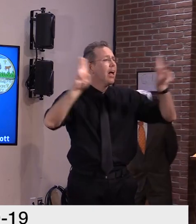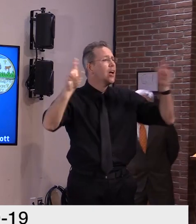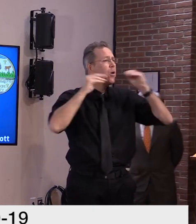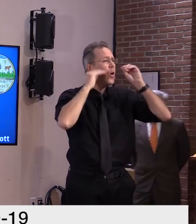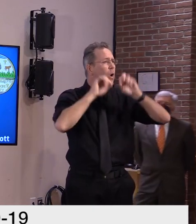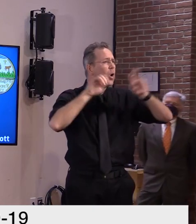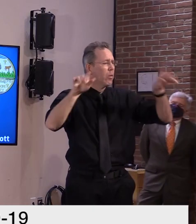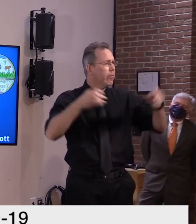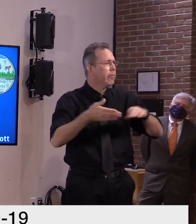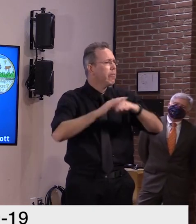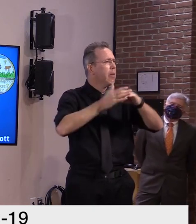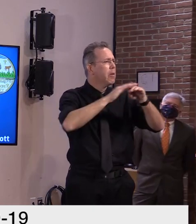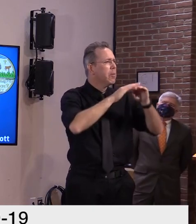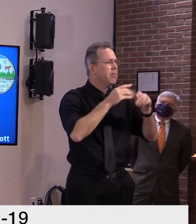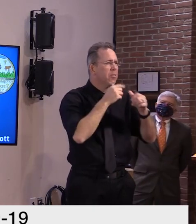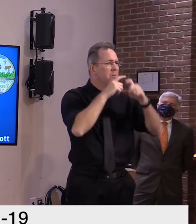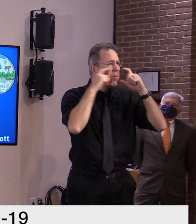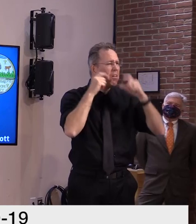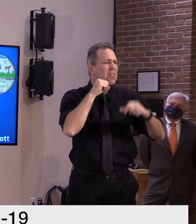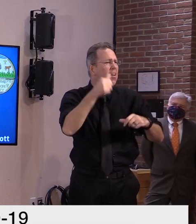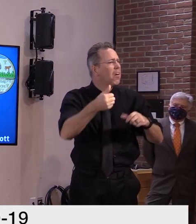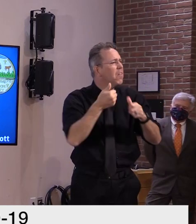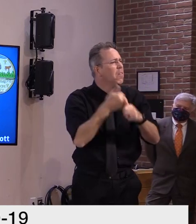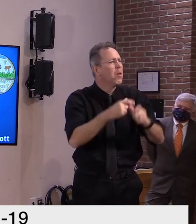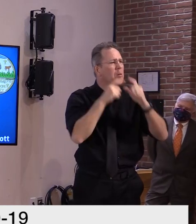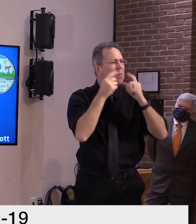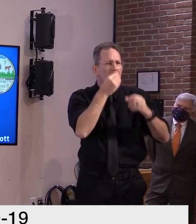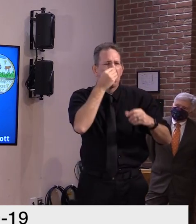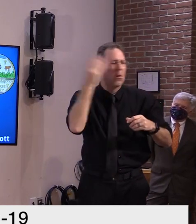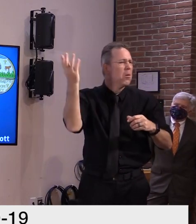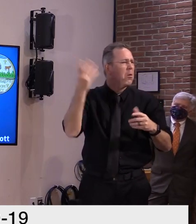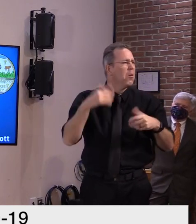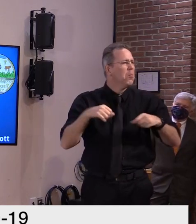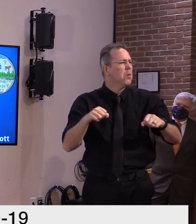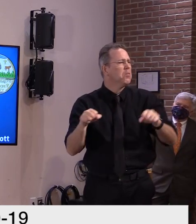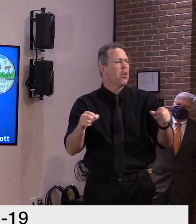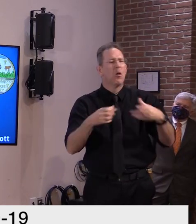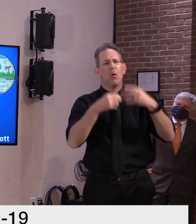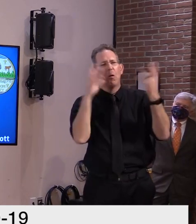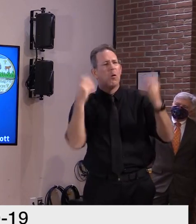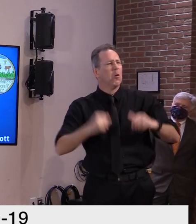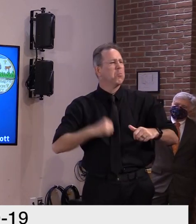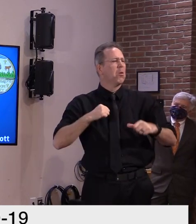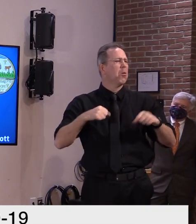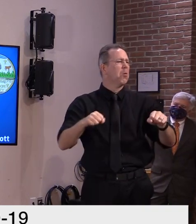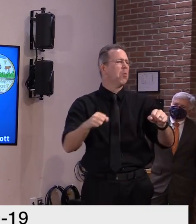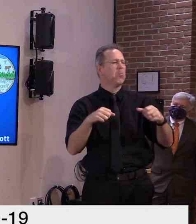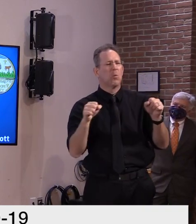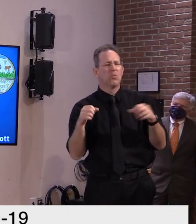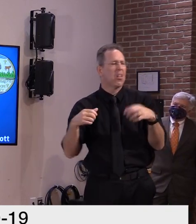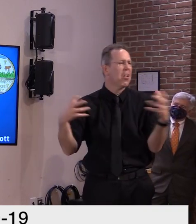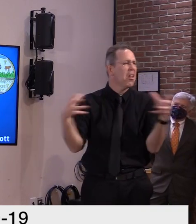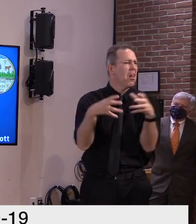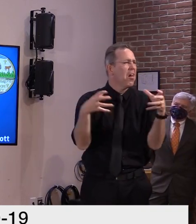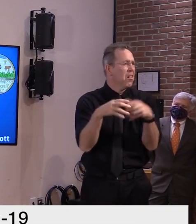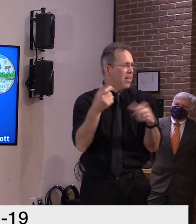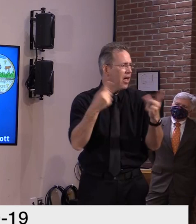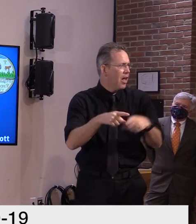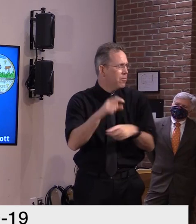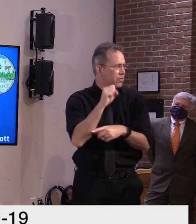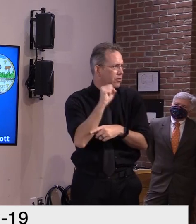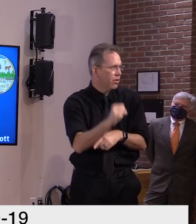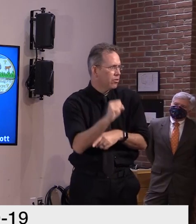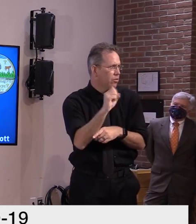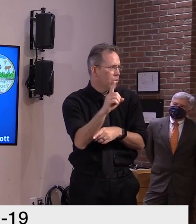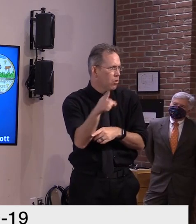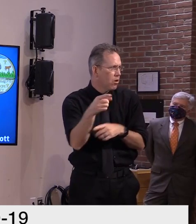completely discarding the public health guidance. There was no such thing as a physical distance. There was no such thing for many as